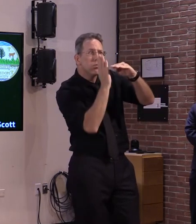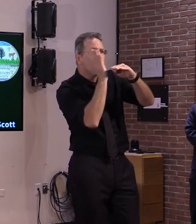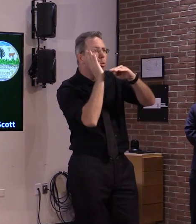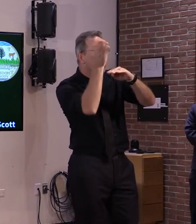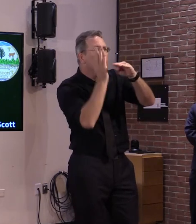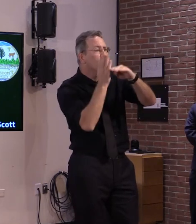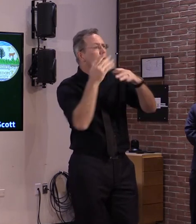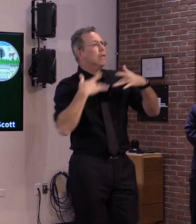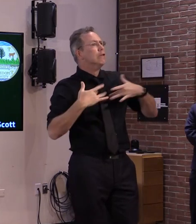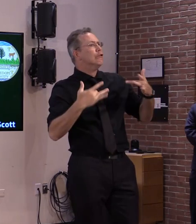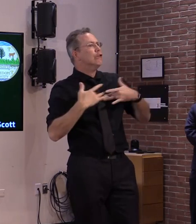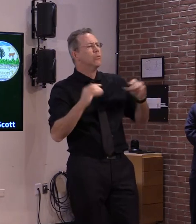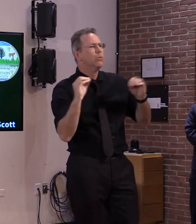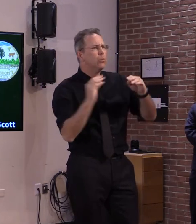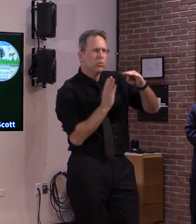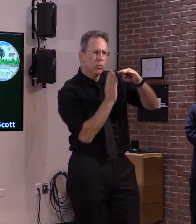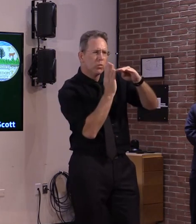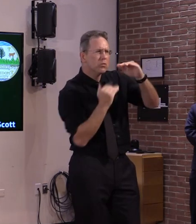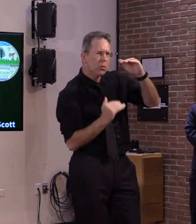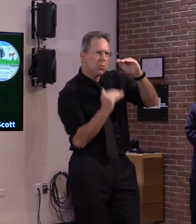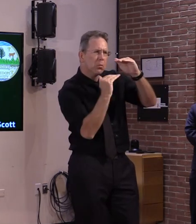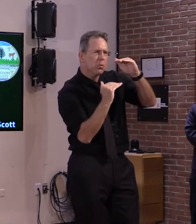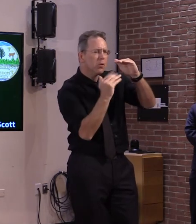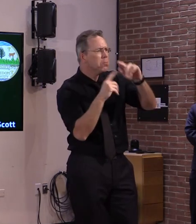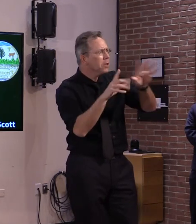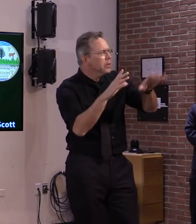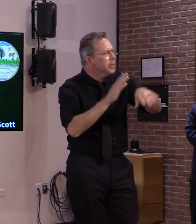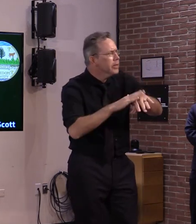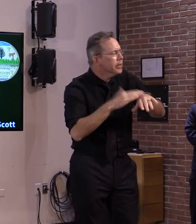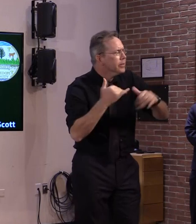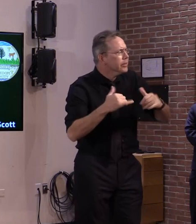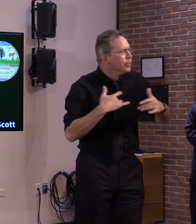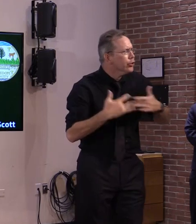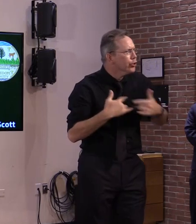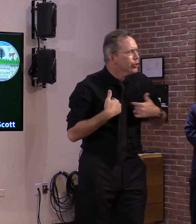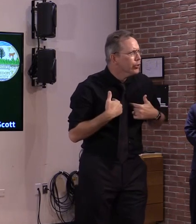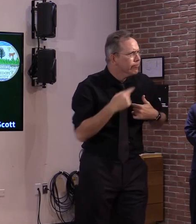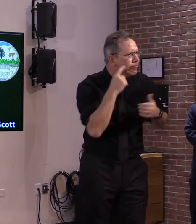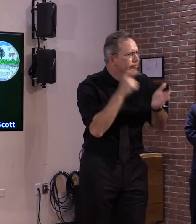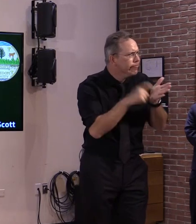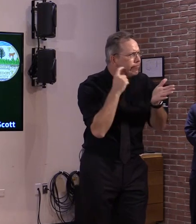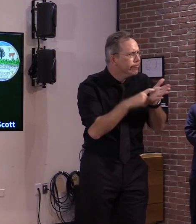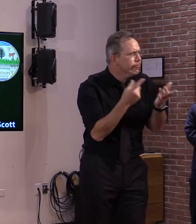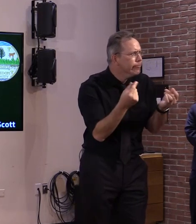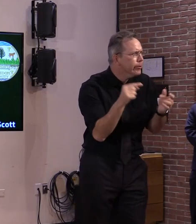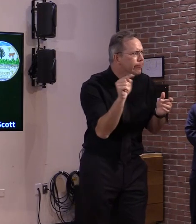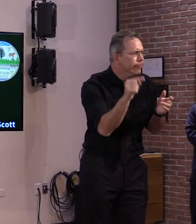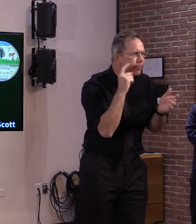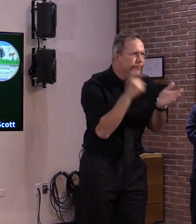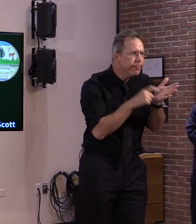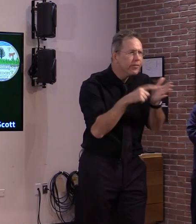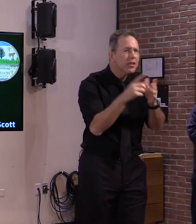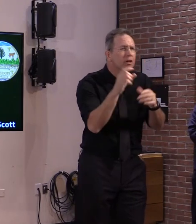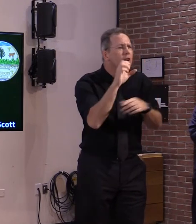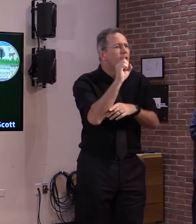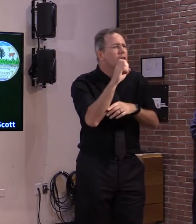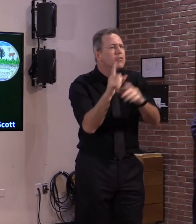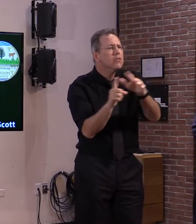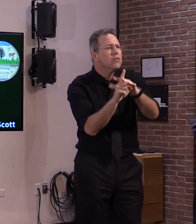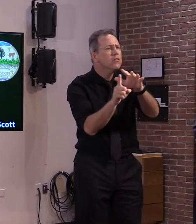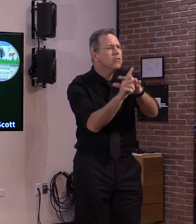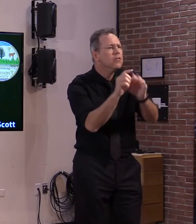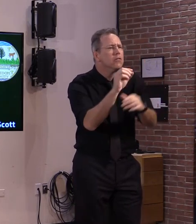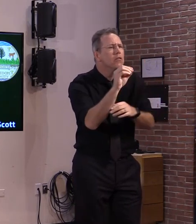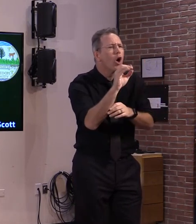First, we're seeing cases turn into clusters and outbreaks due to transmission at private gatherings, meaning social